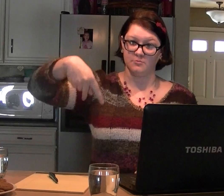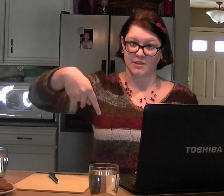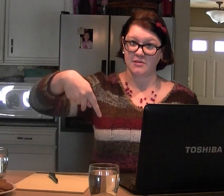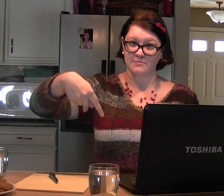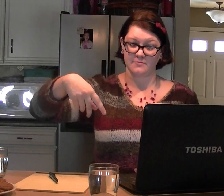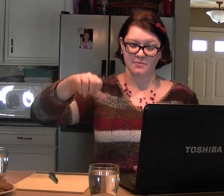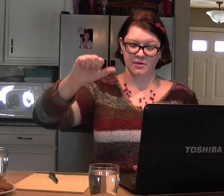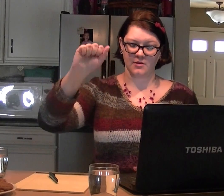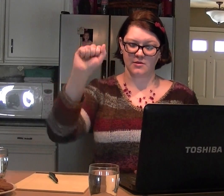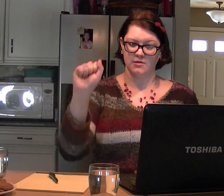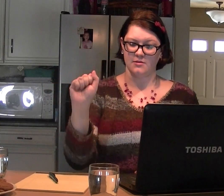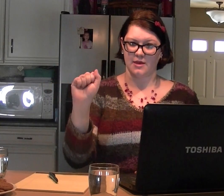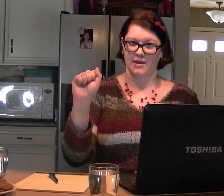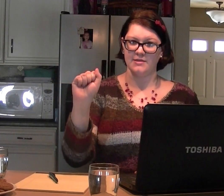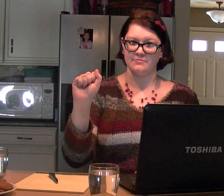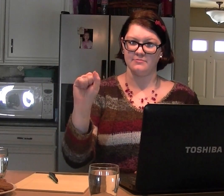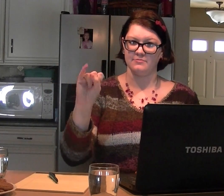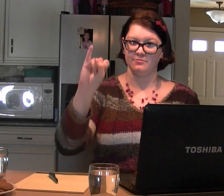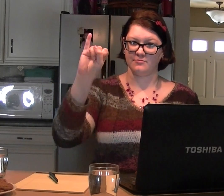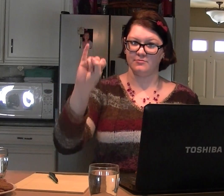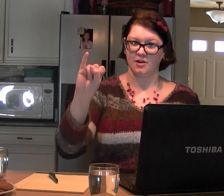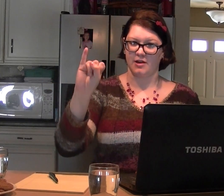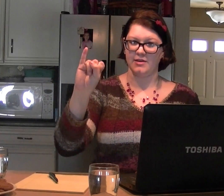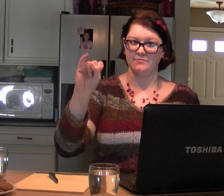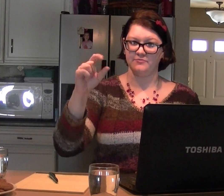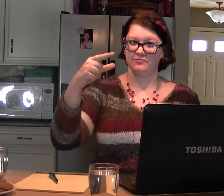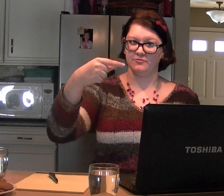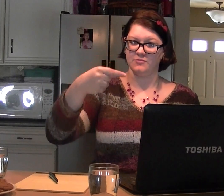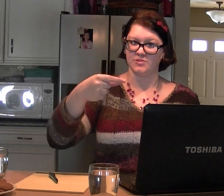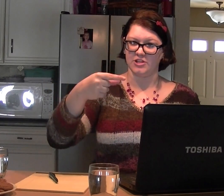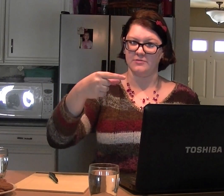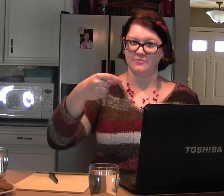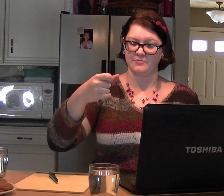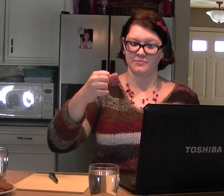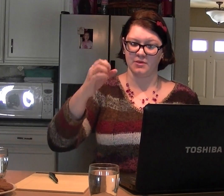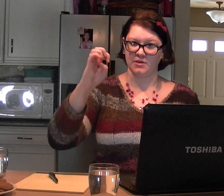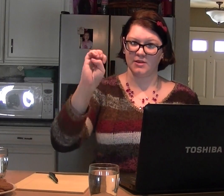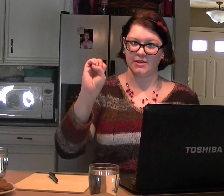P, A, I, G, E.